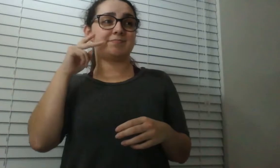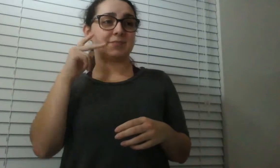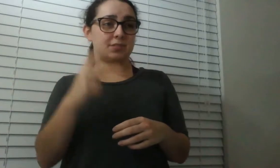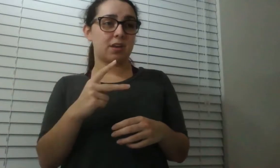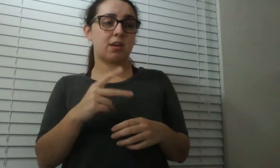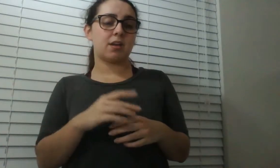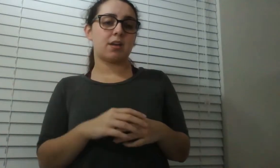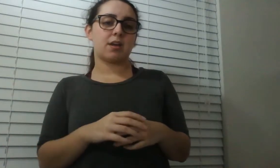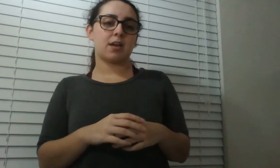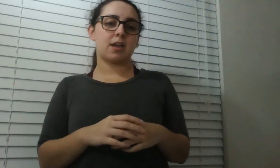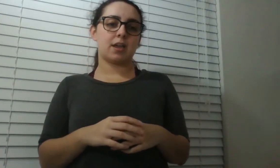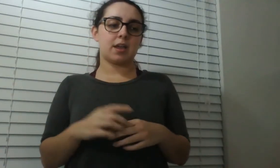Focus.